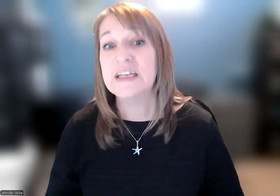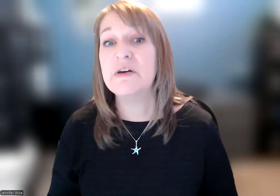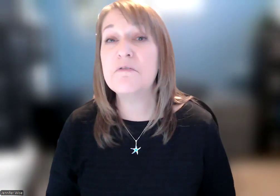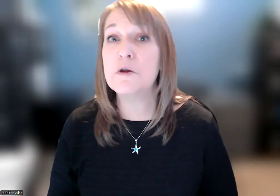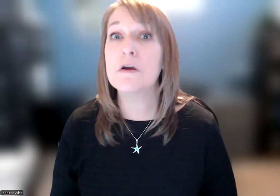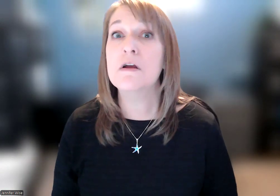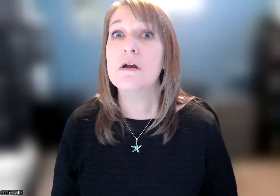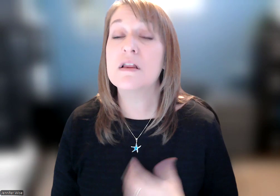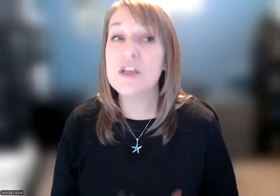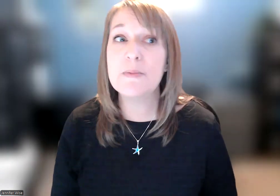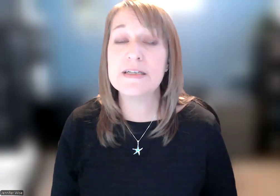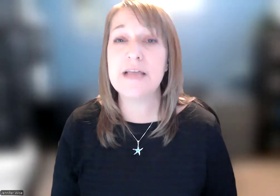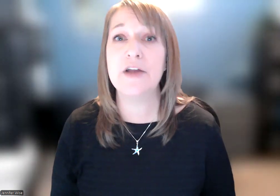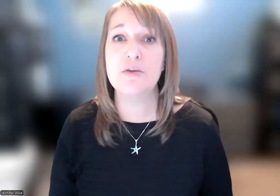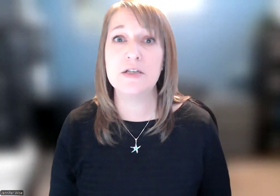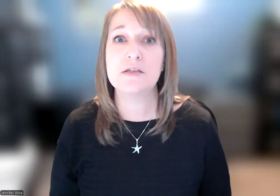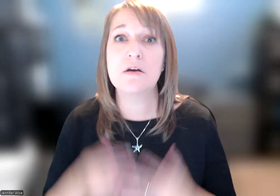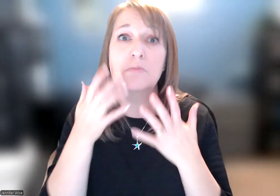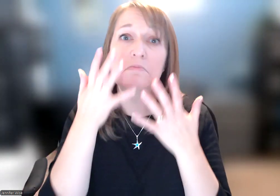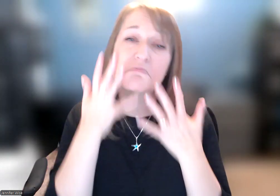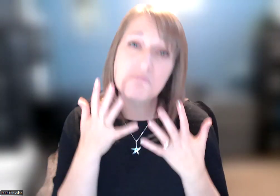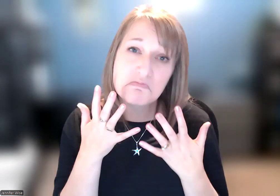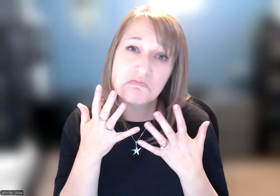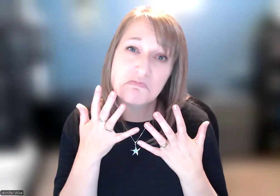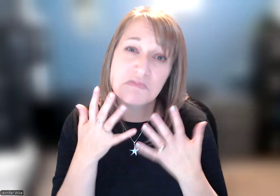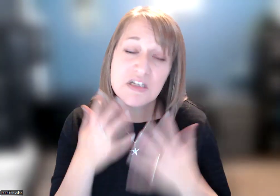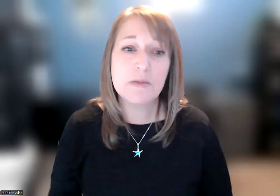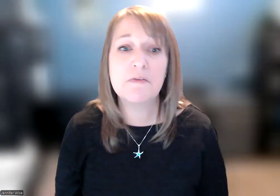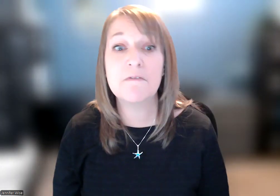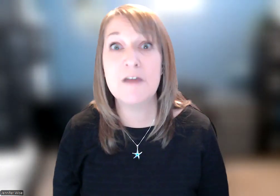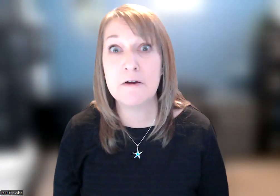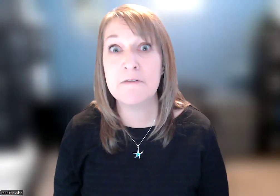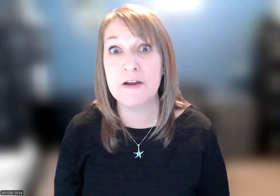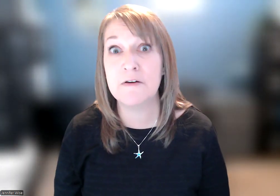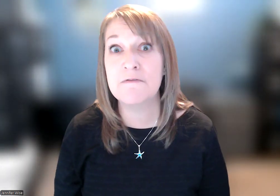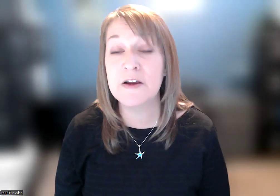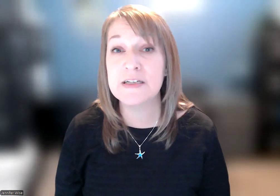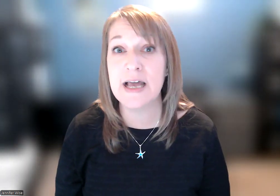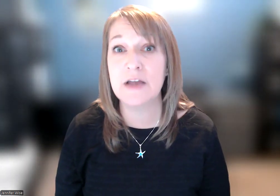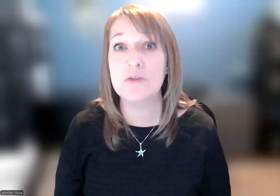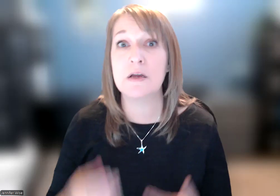Now, if you're a little bit sad, you might just go. But if you're very, very, very sad, you might go.